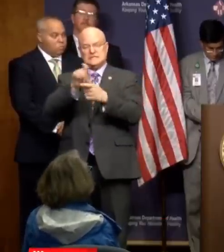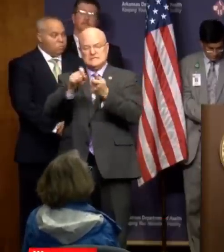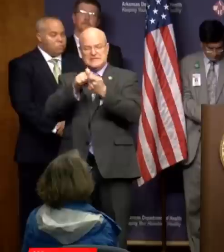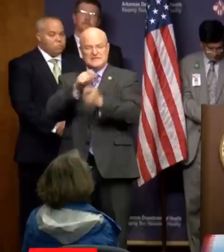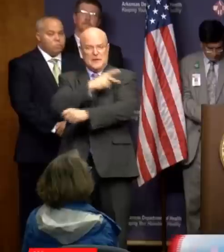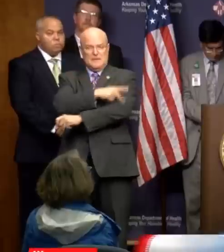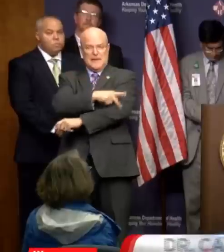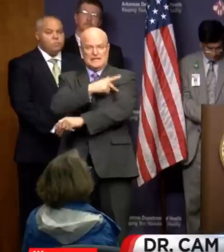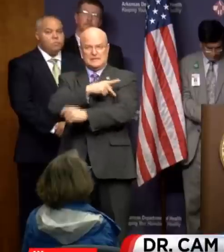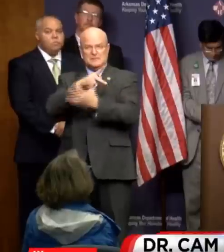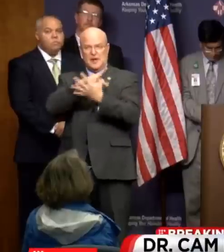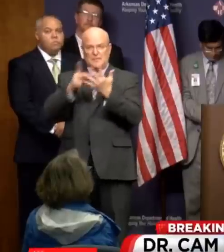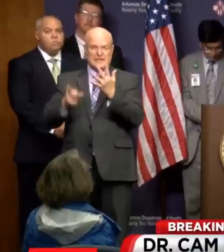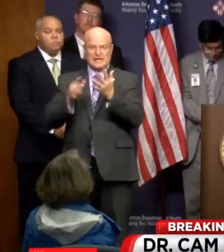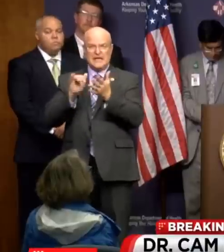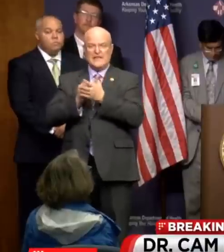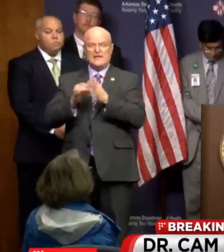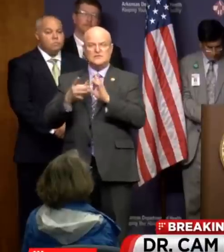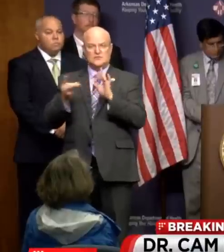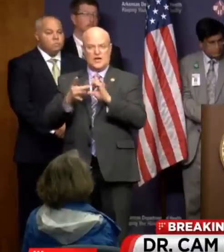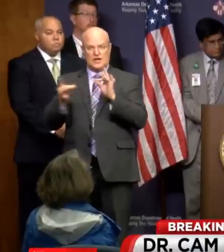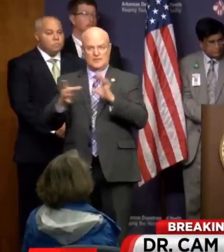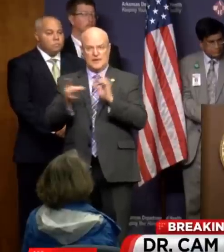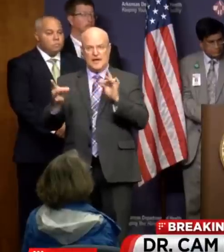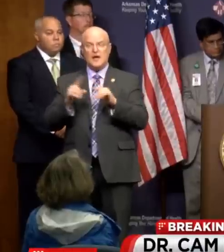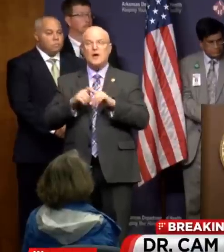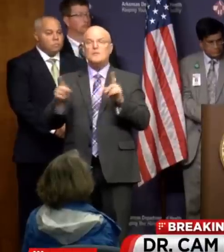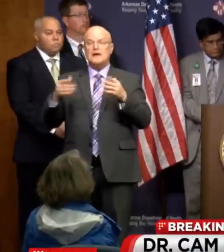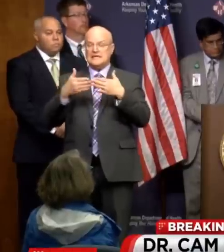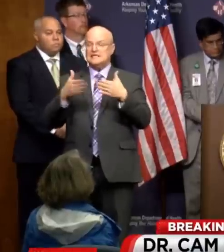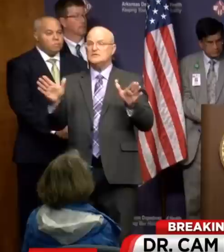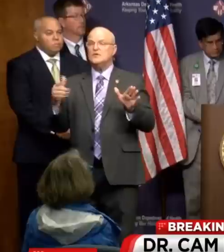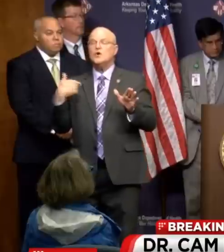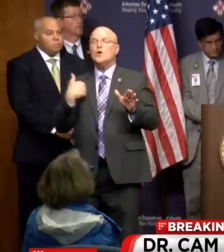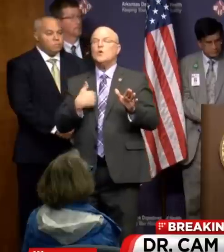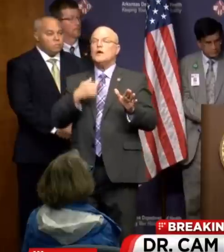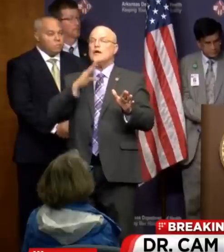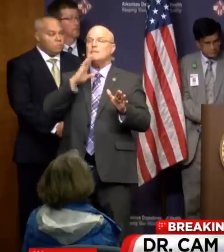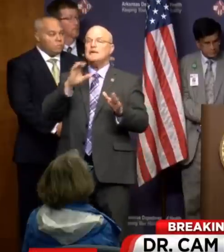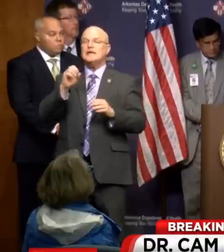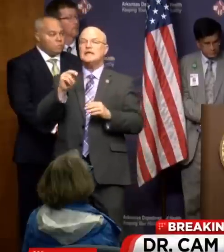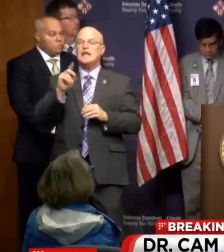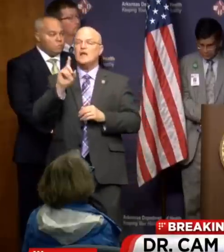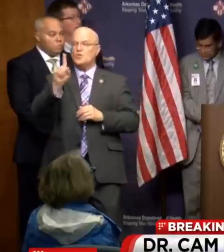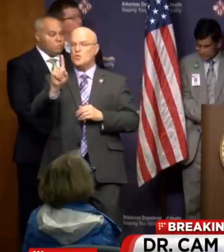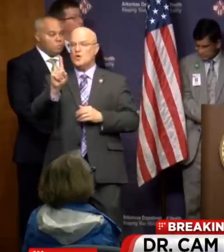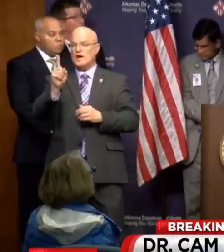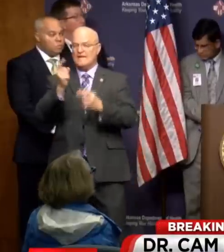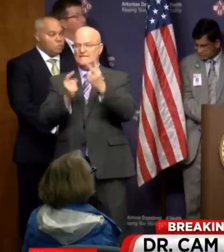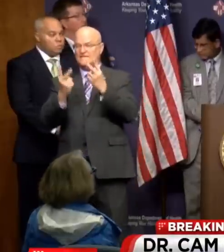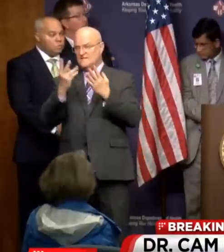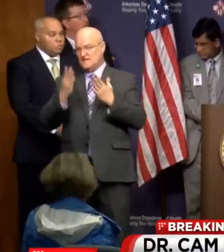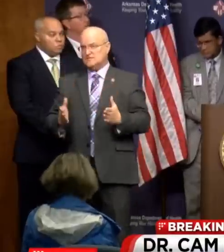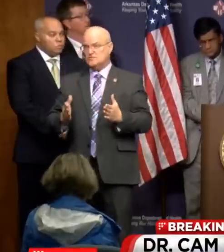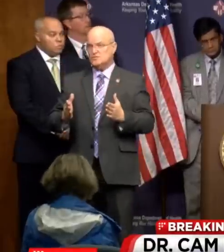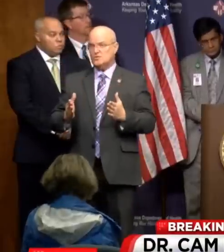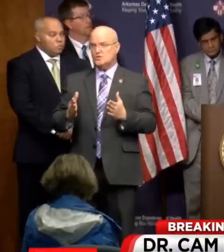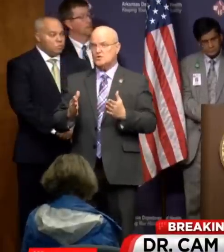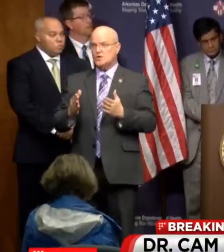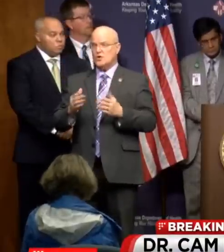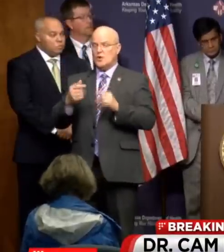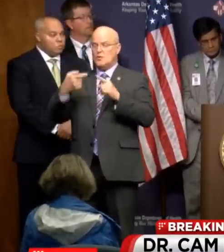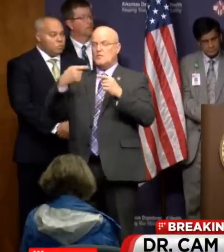specific patient populations that you're talking about. But in general, we have been at one visitor